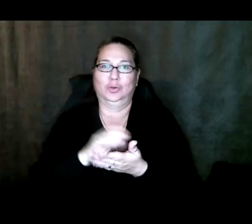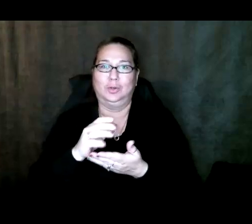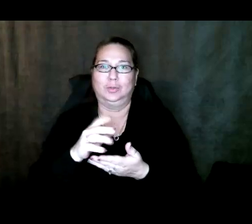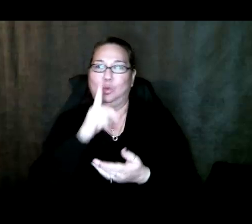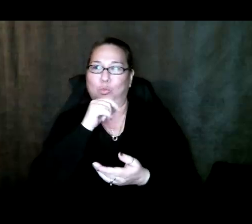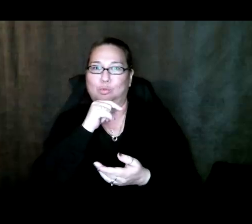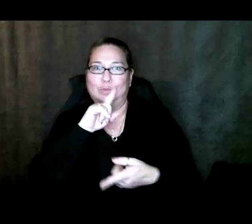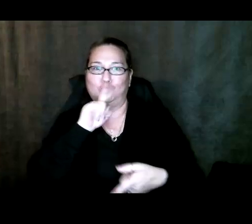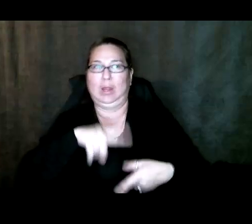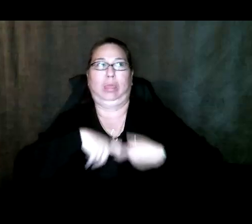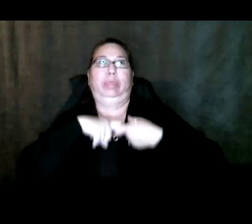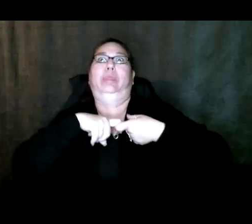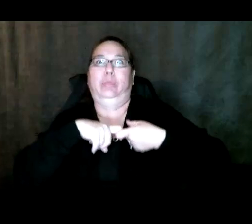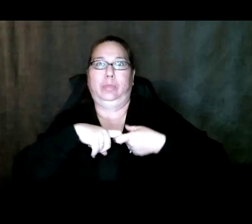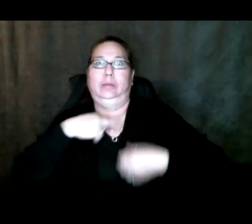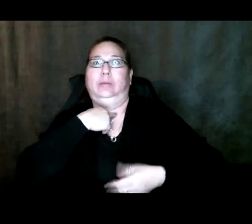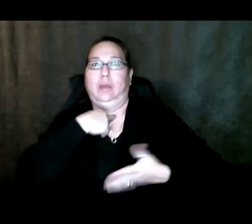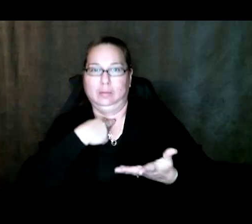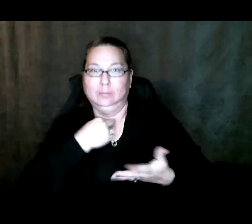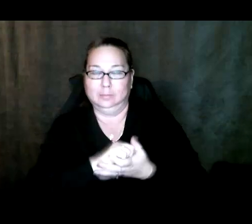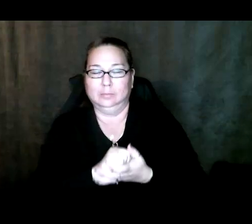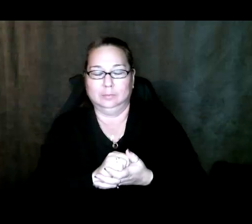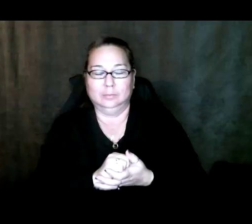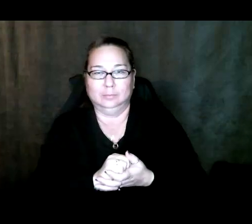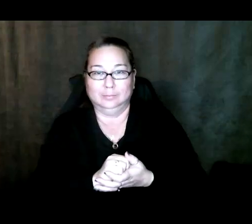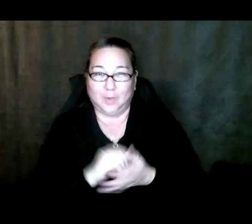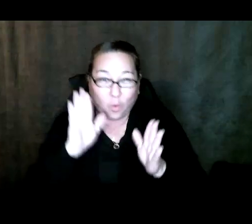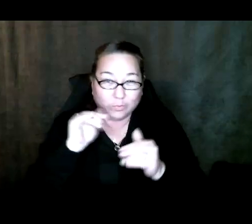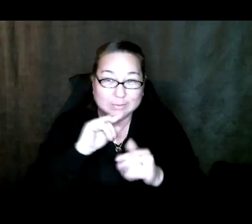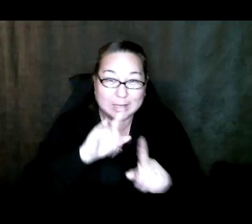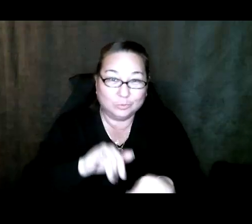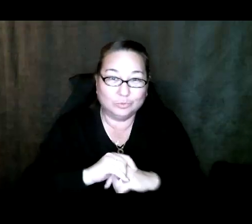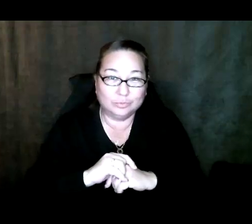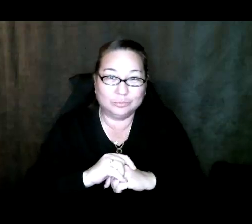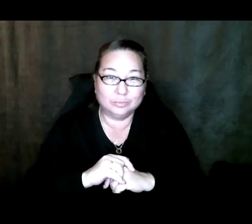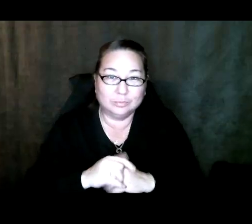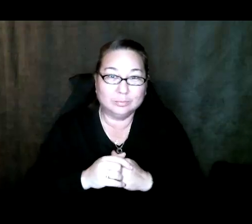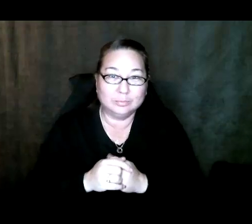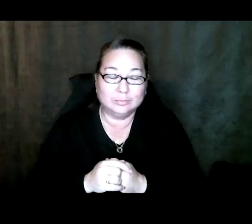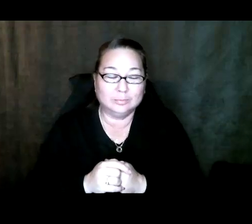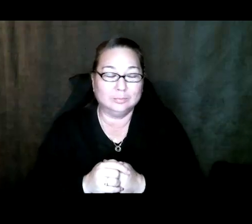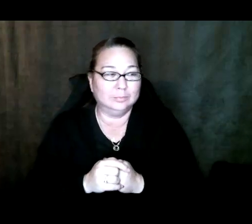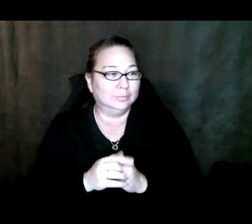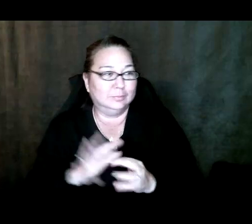Thank you. I don't know if you want to, either of you want to add to that? You good?